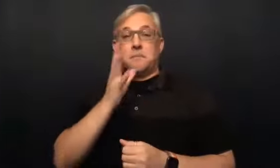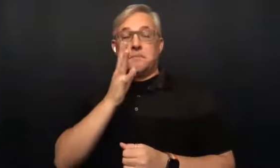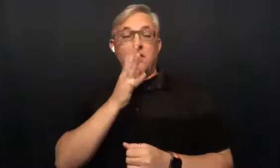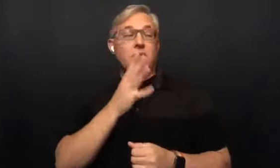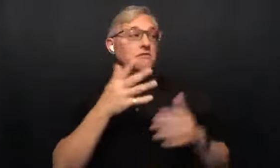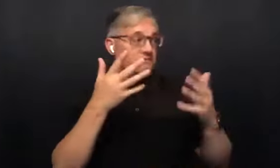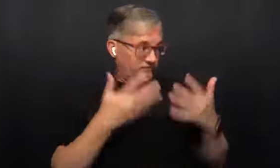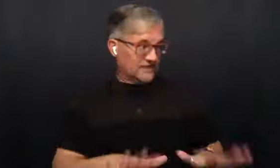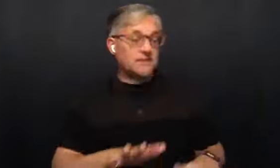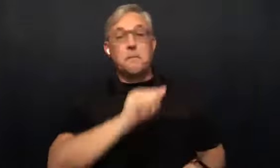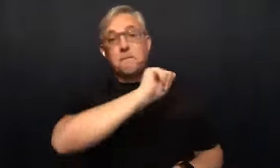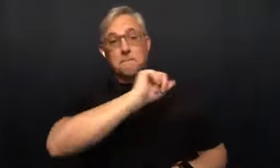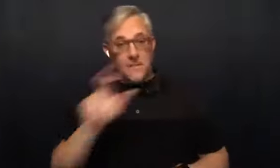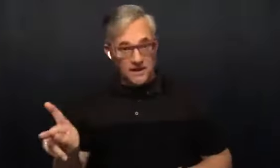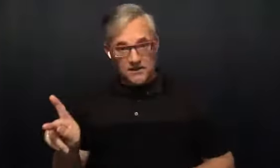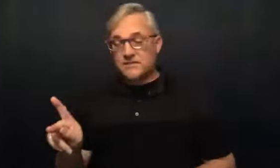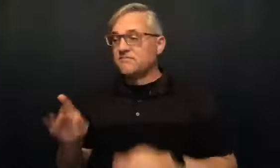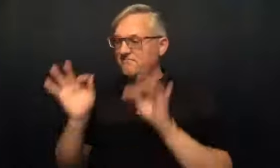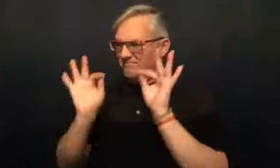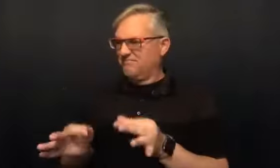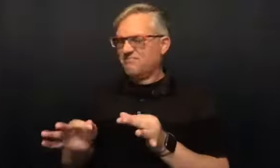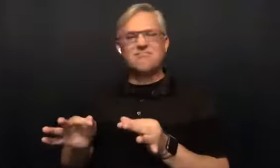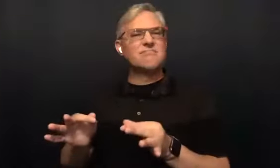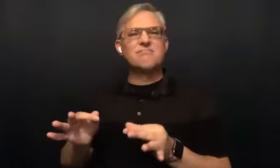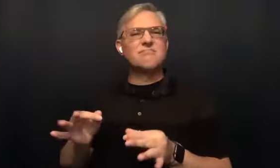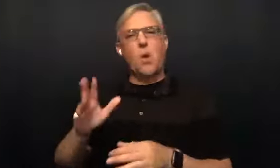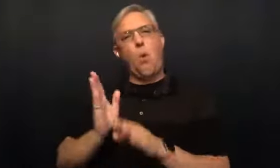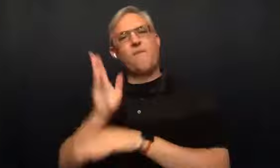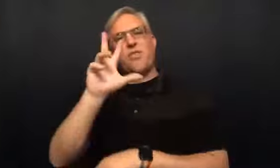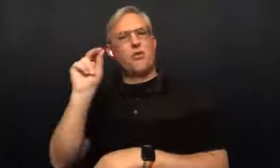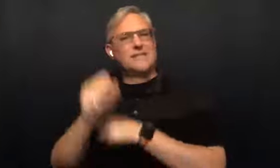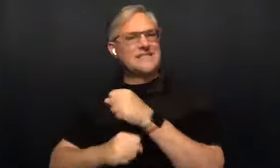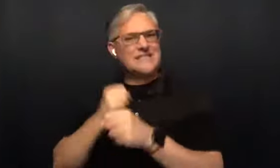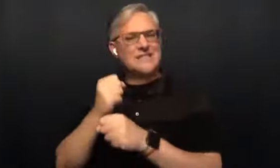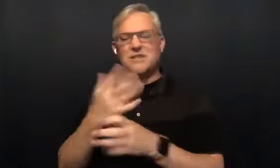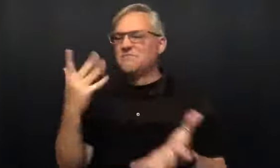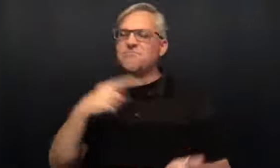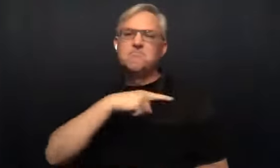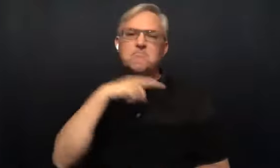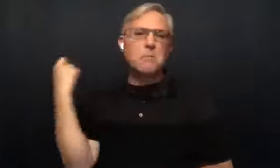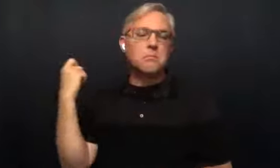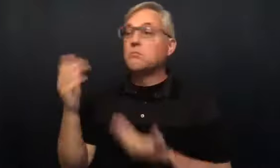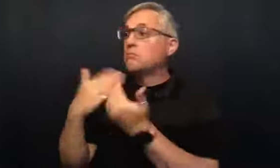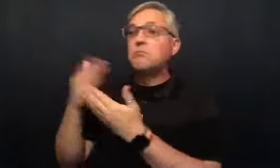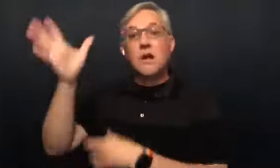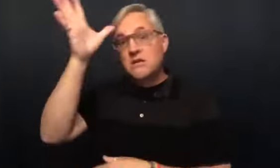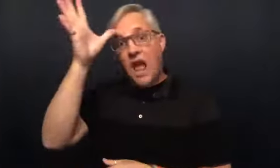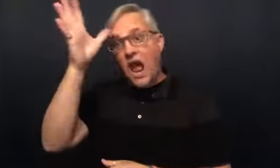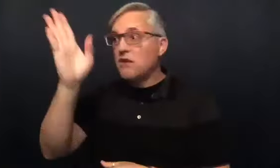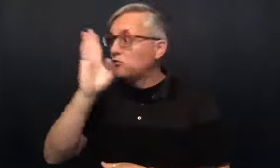She decided that she had over 30 years of living in active alcoholism and she was done. Even though my dad had been sober for a very brief period of time, she